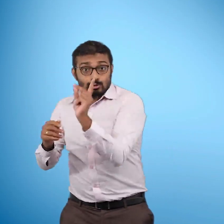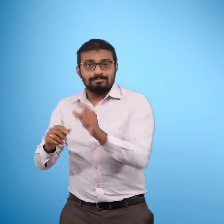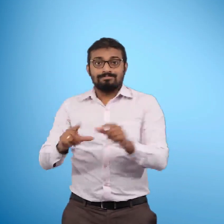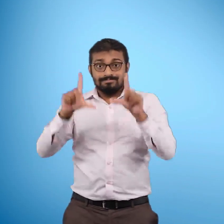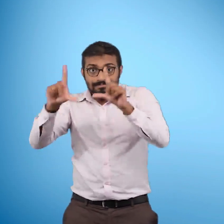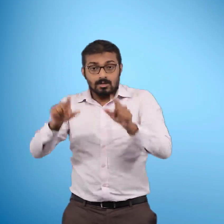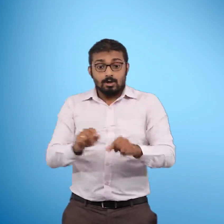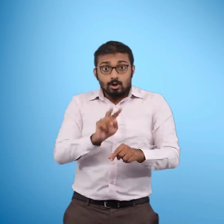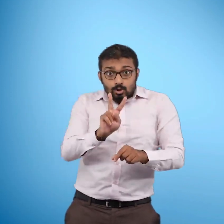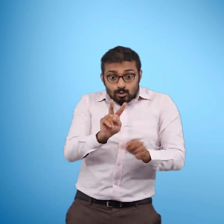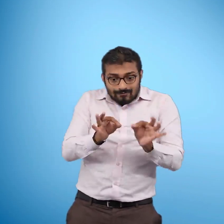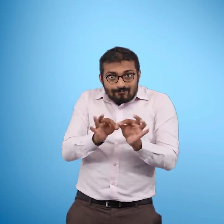2 feet by 2 feet,